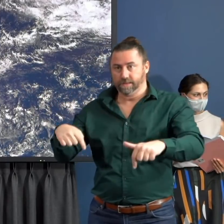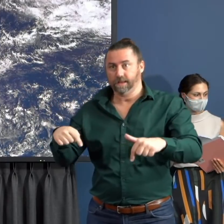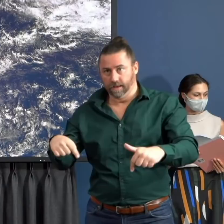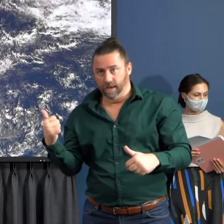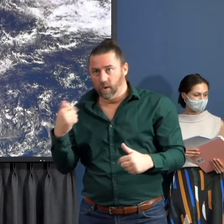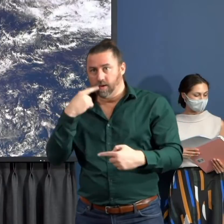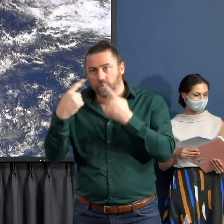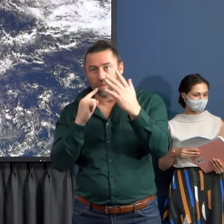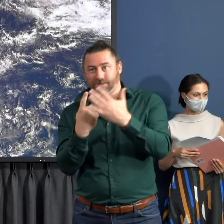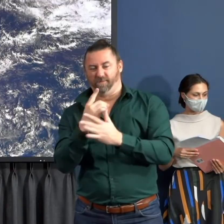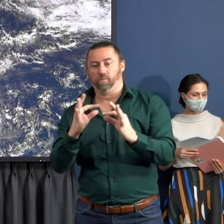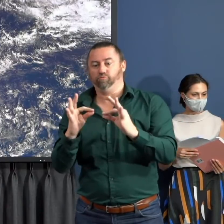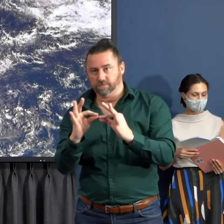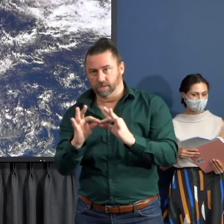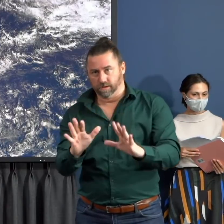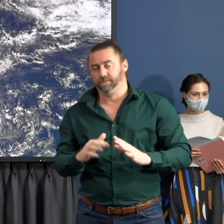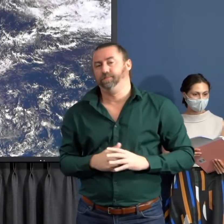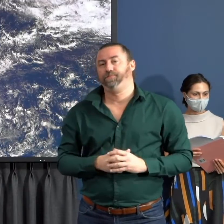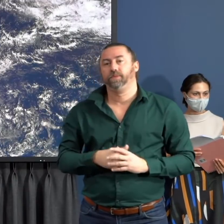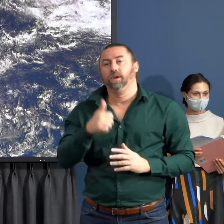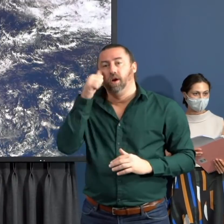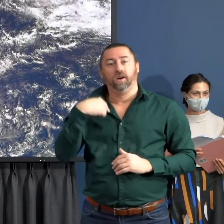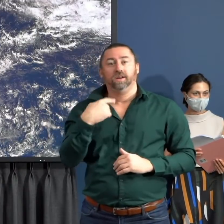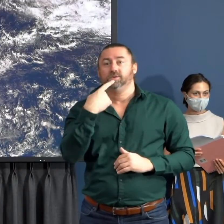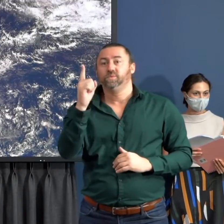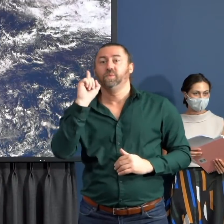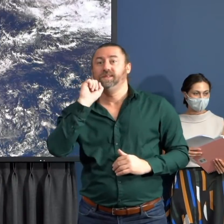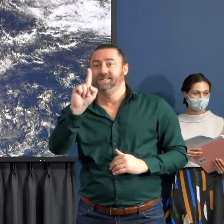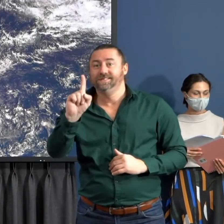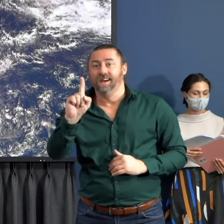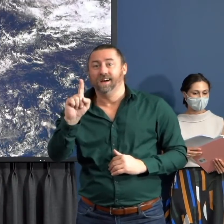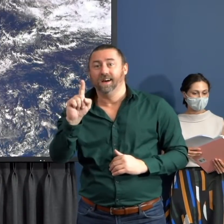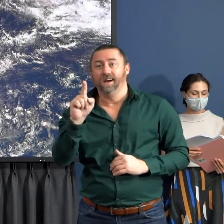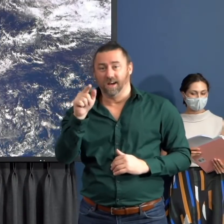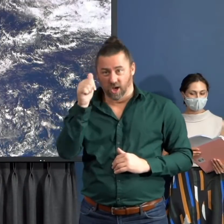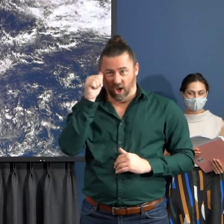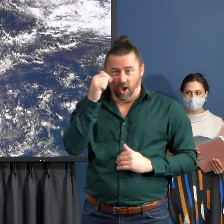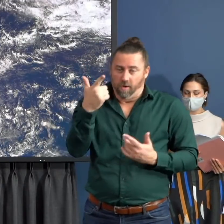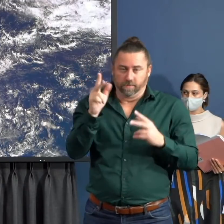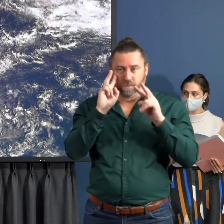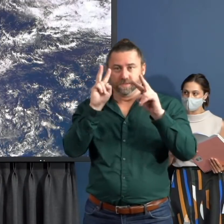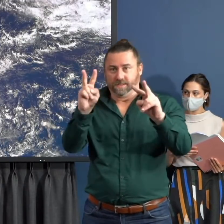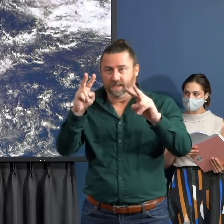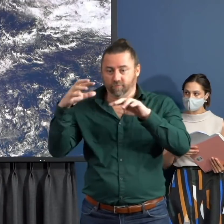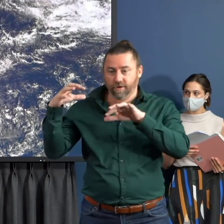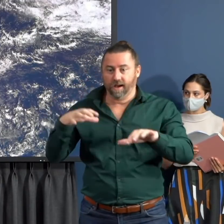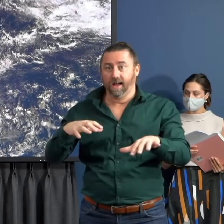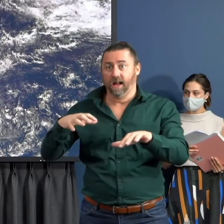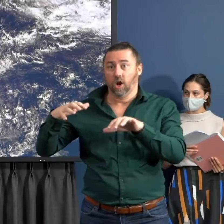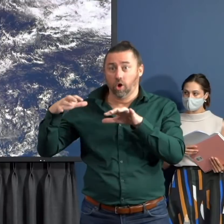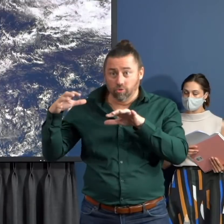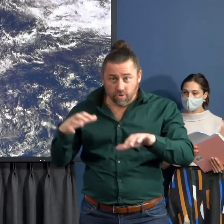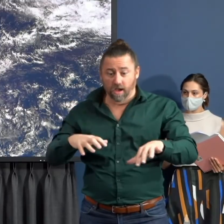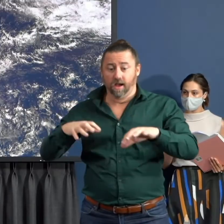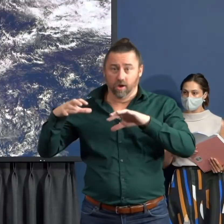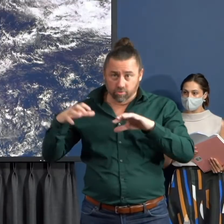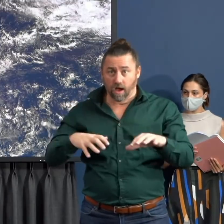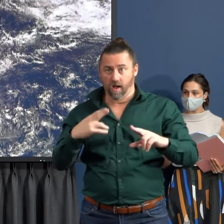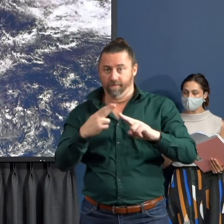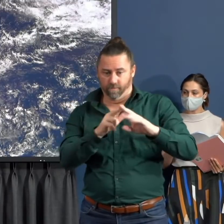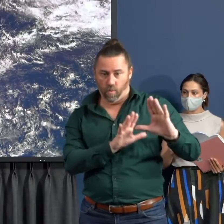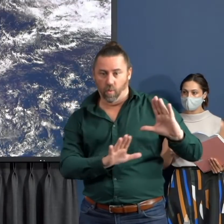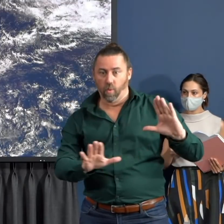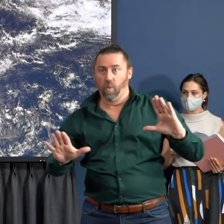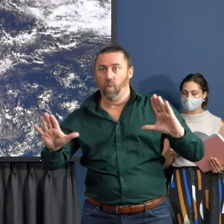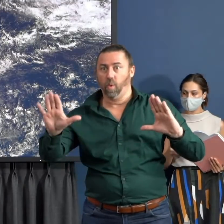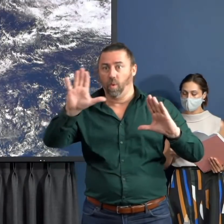moment. As I said yesterday, we have this big rain event happening right across the southeast.